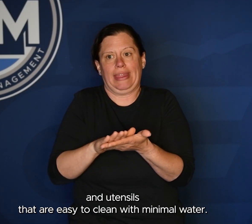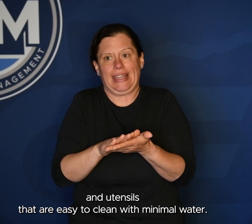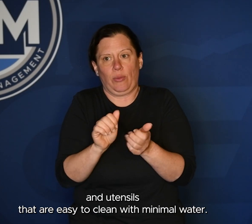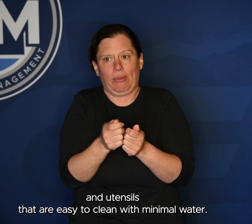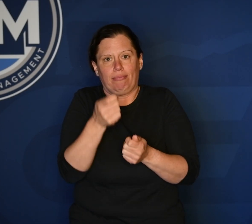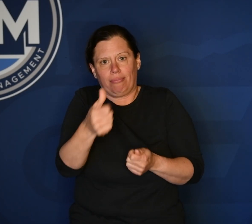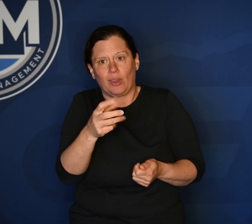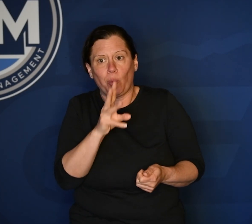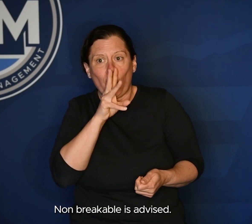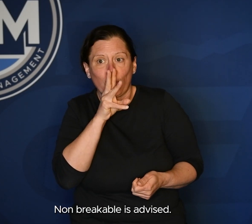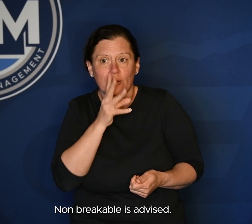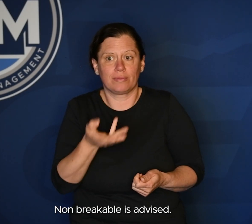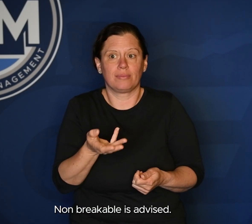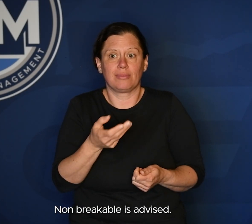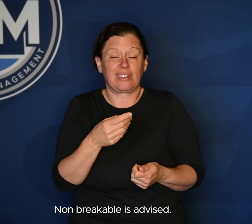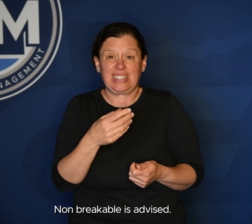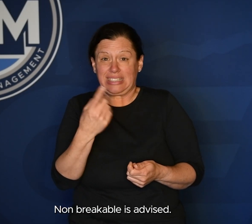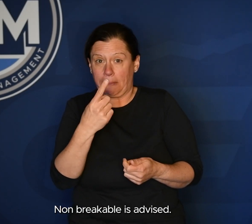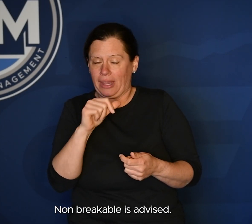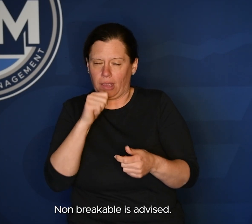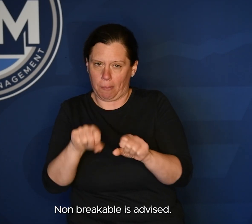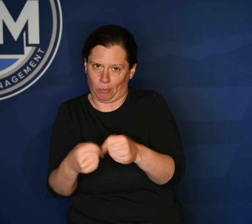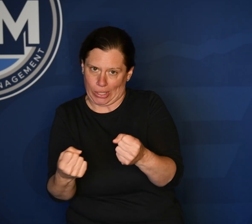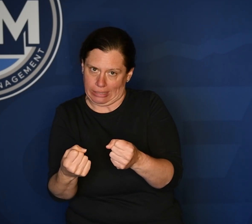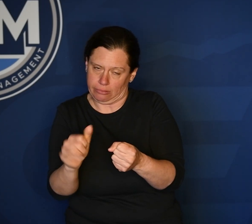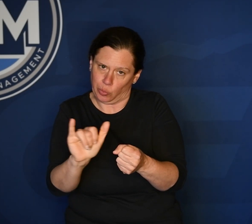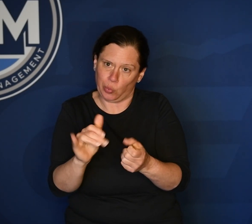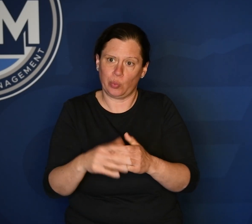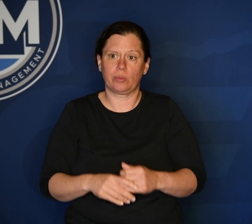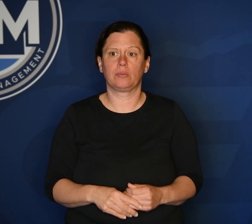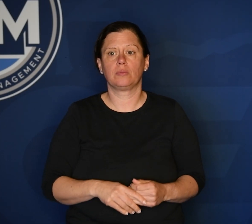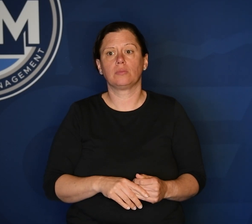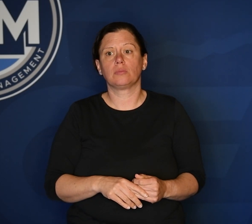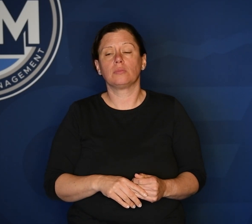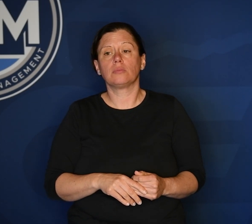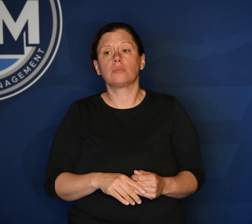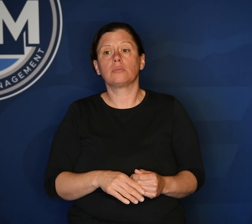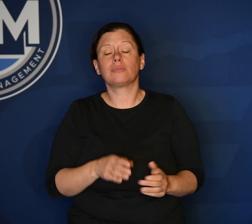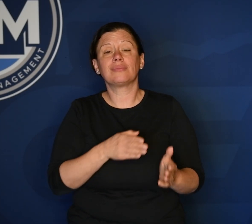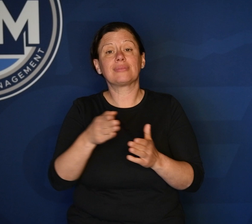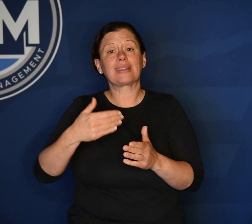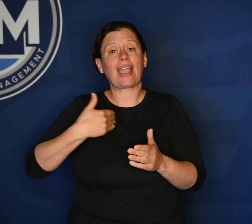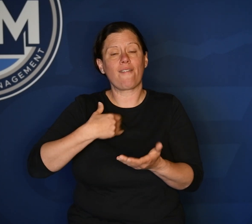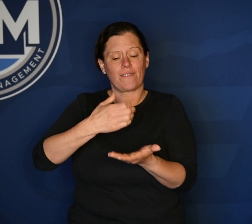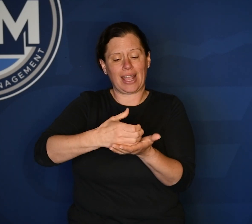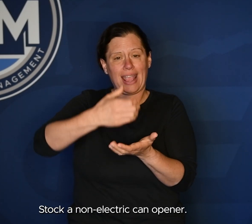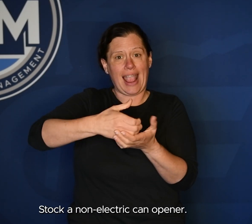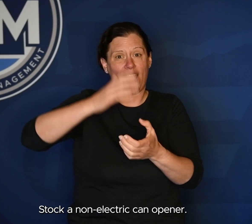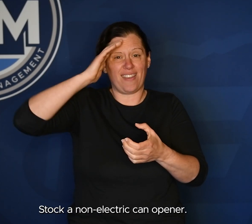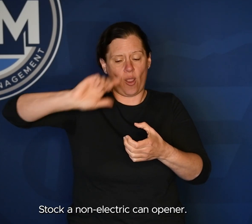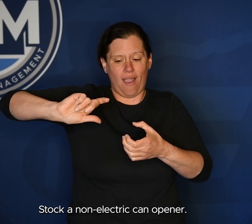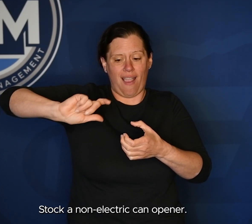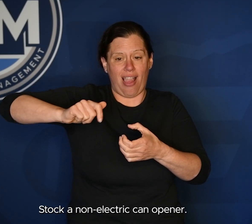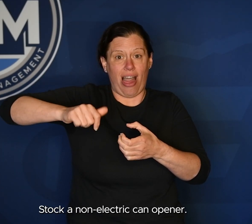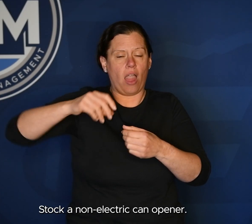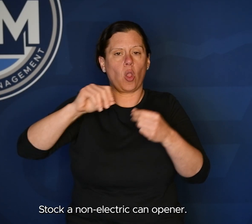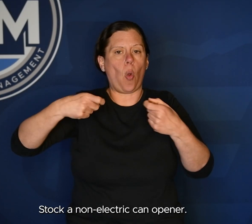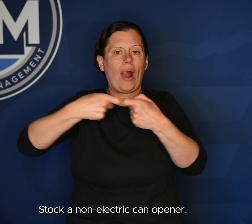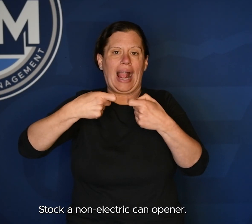water. Non-breakable is advised. Stock a non-electric can